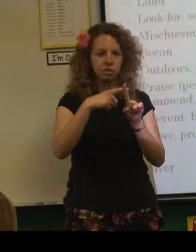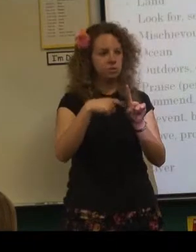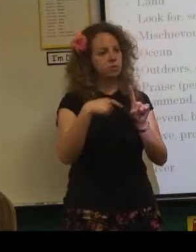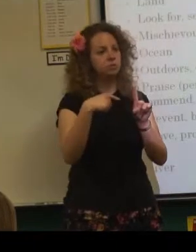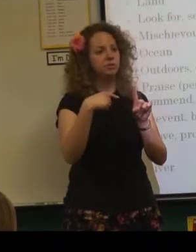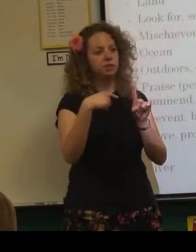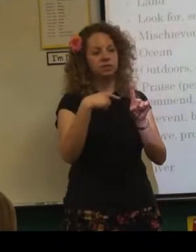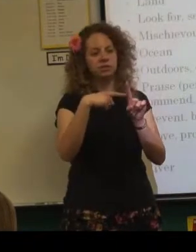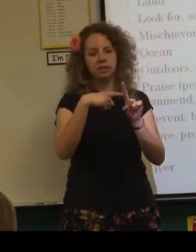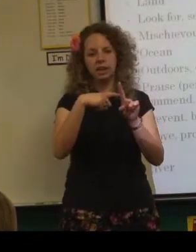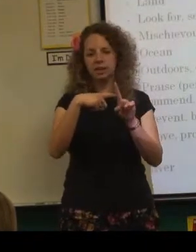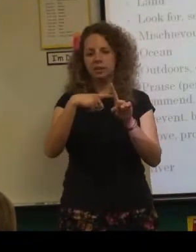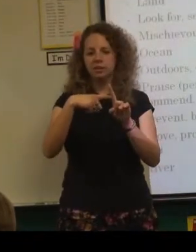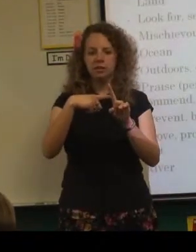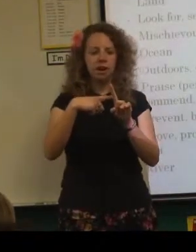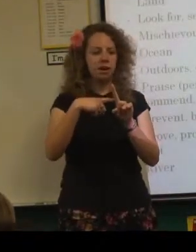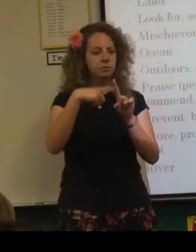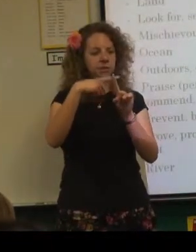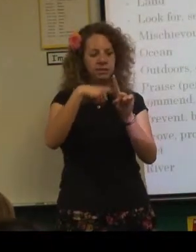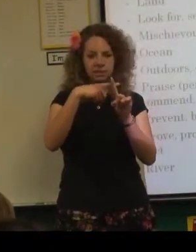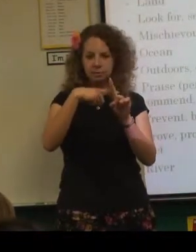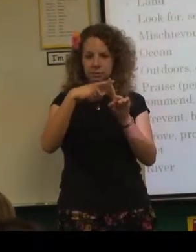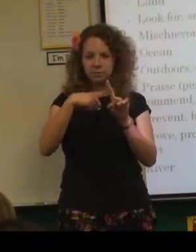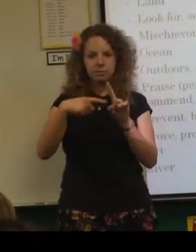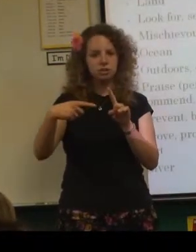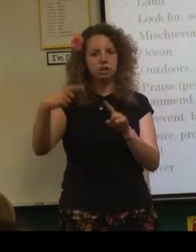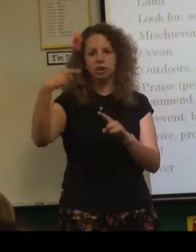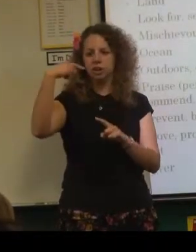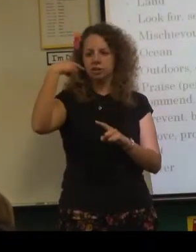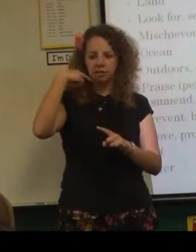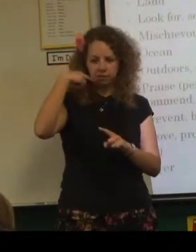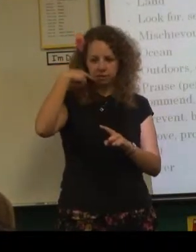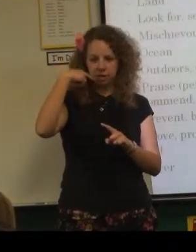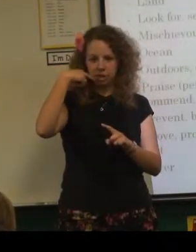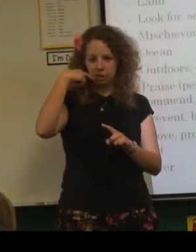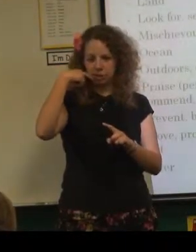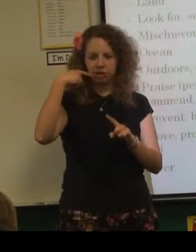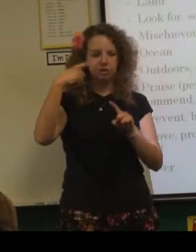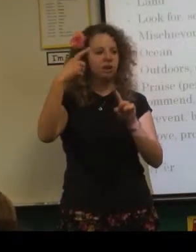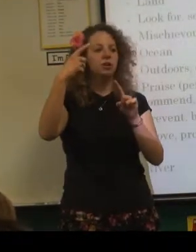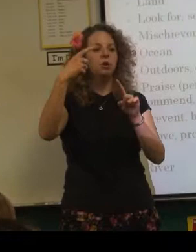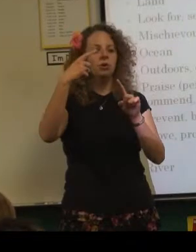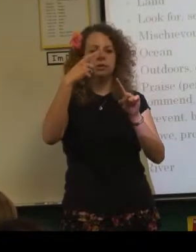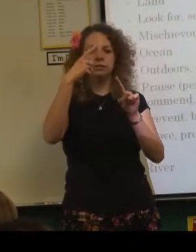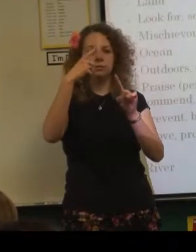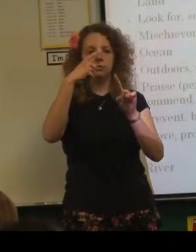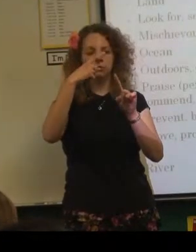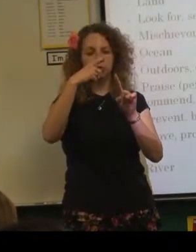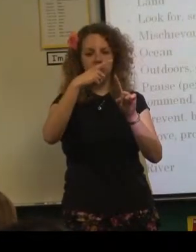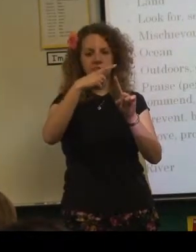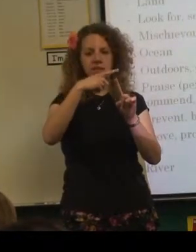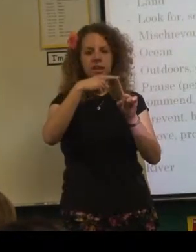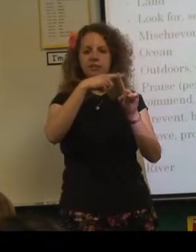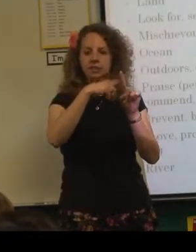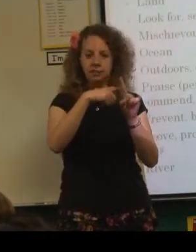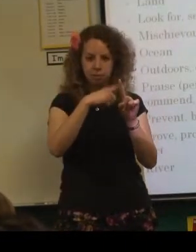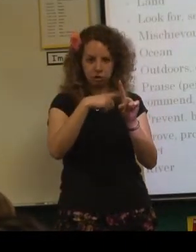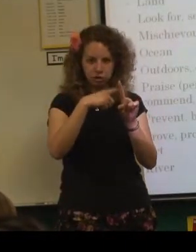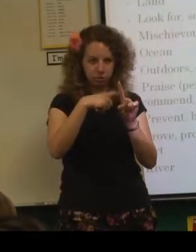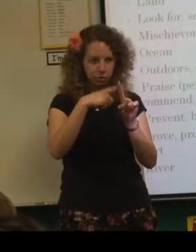So this refers to like, you're taking someone's temperature, you put it in your tongue, or this can be referring to like the temperature in the